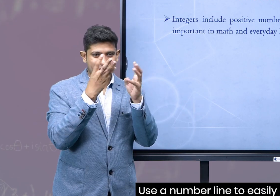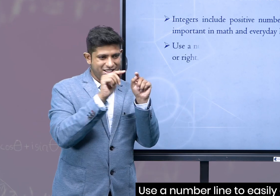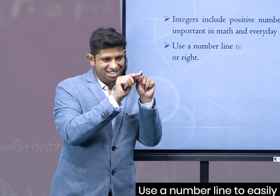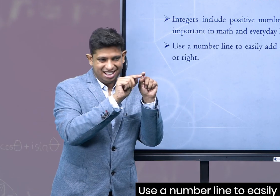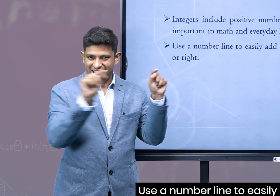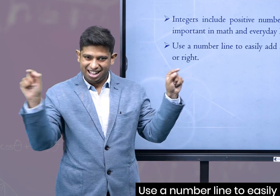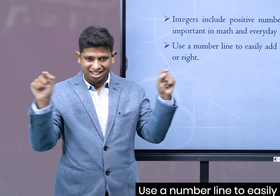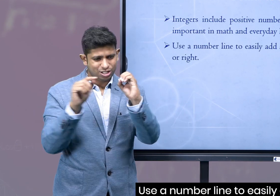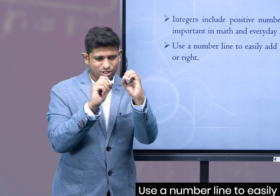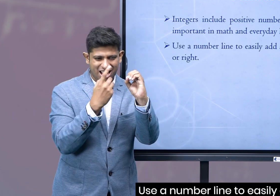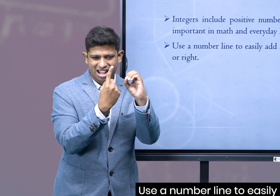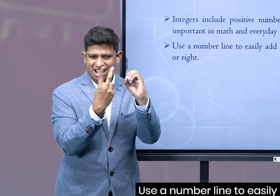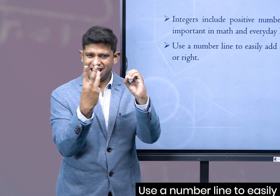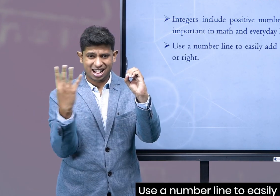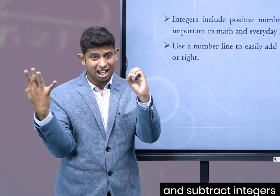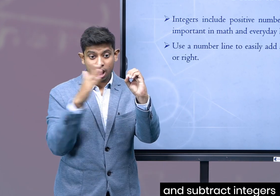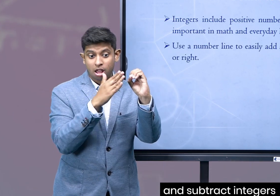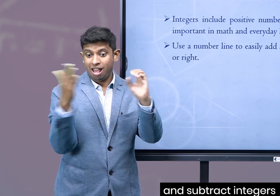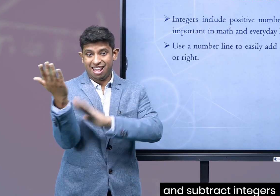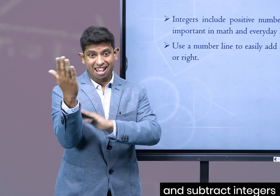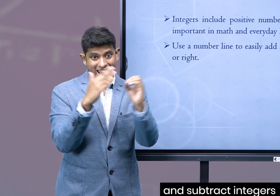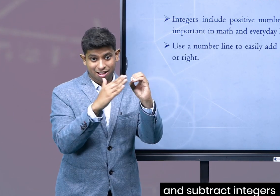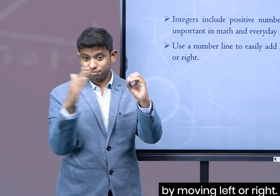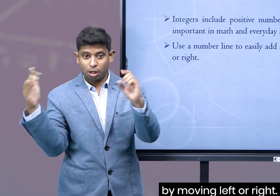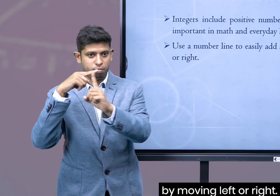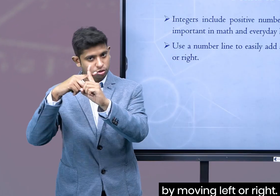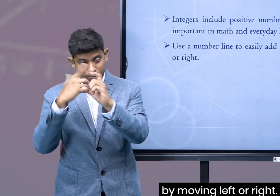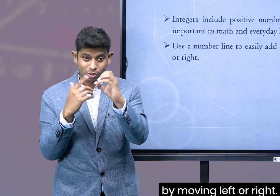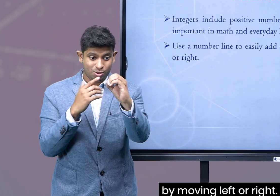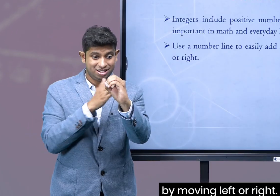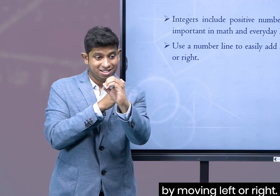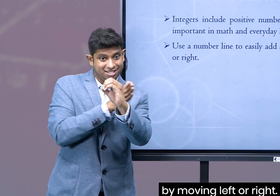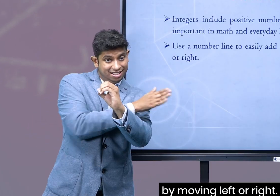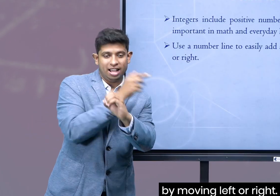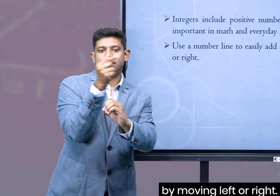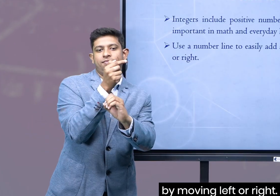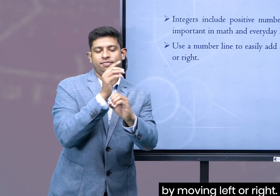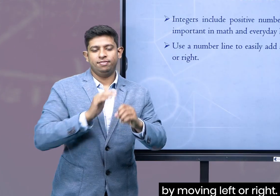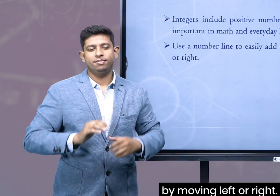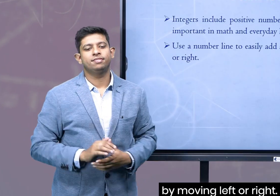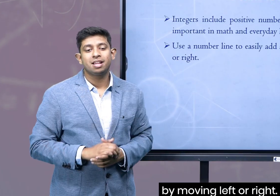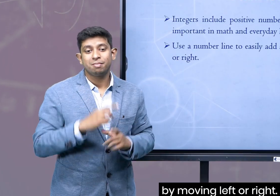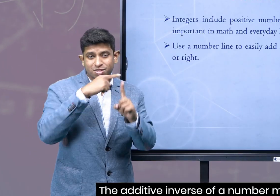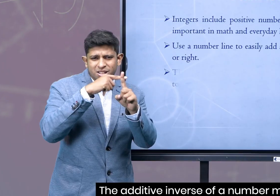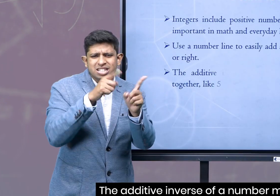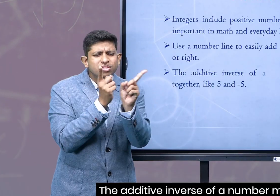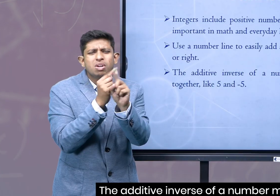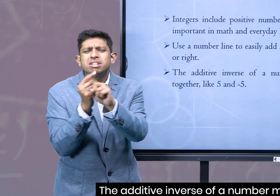Use a number line to easily add and subtract integers by moving left or right. The additive inverse